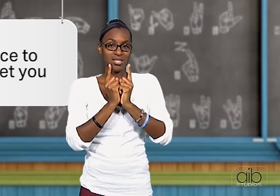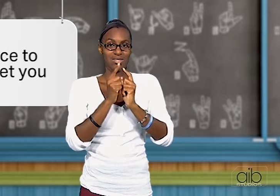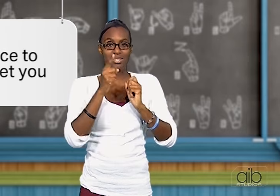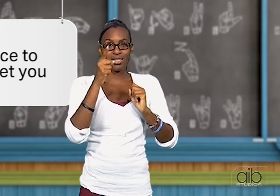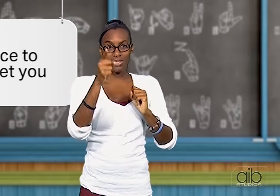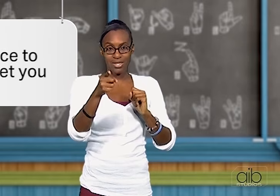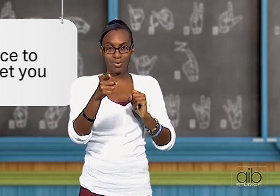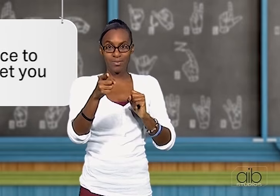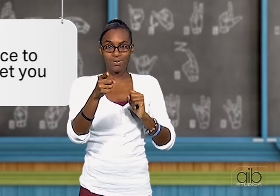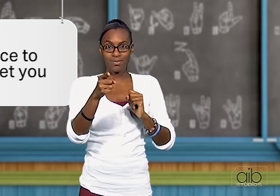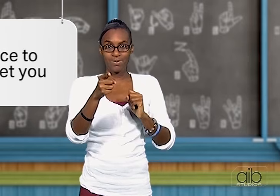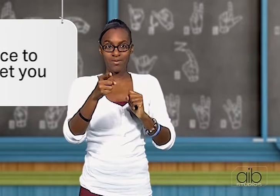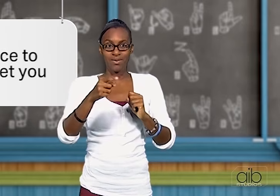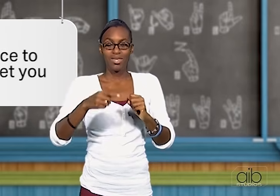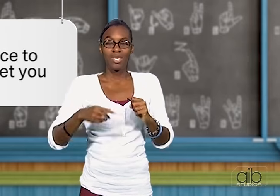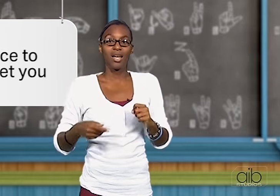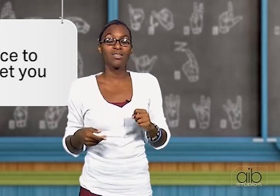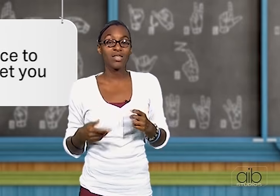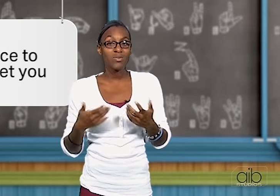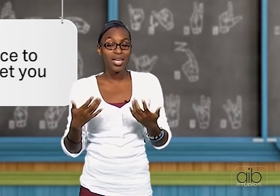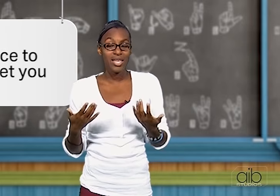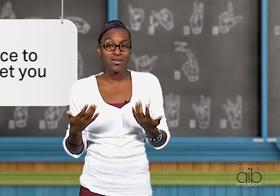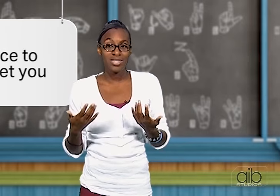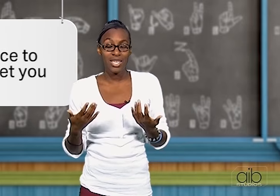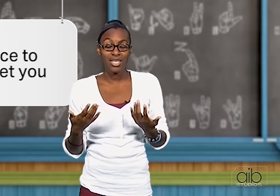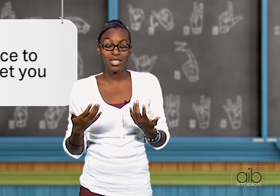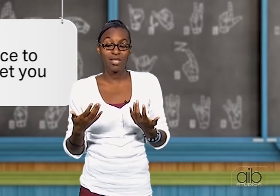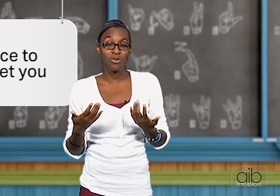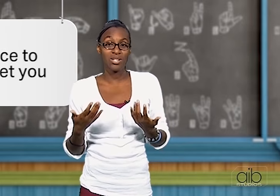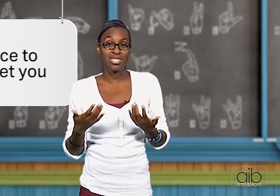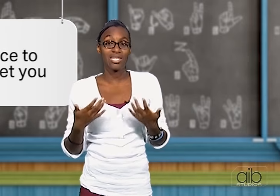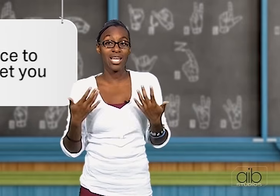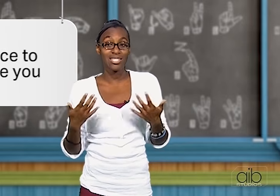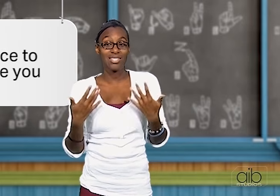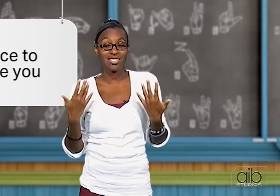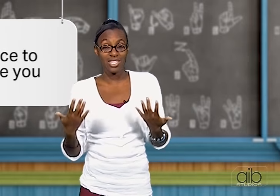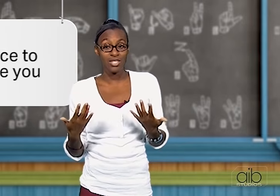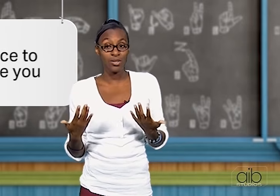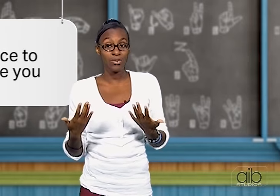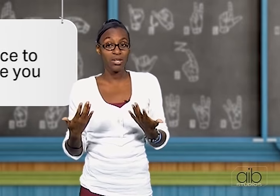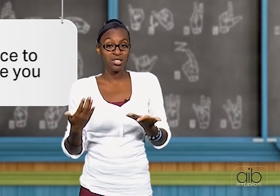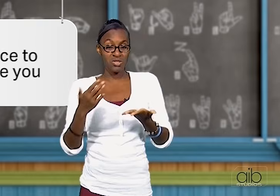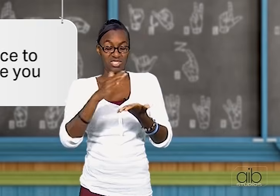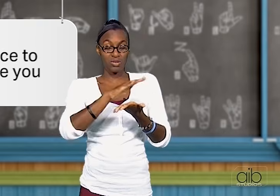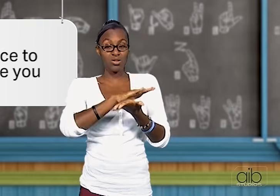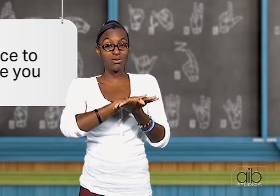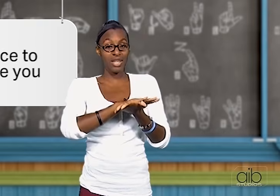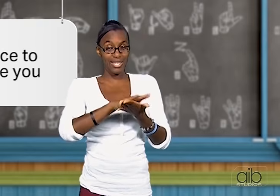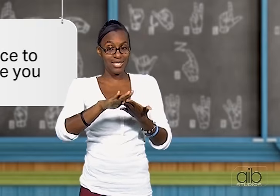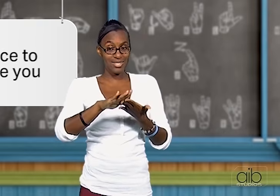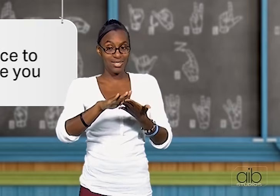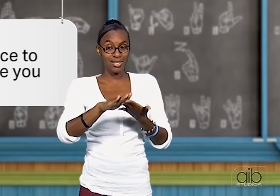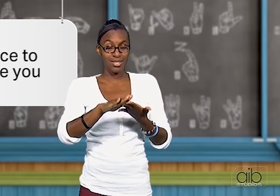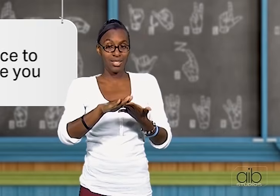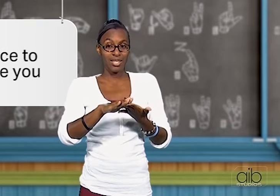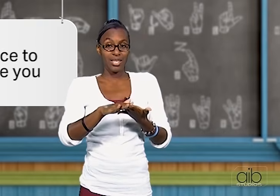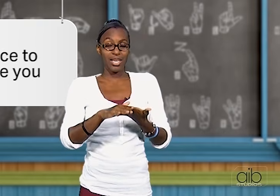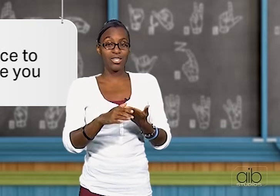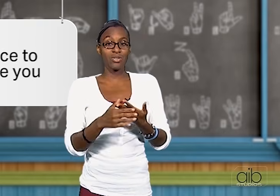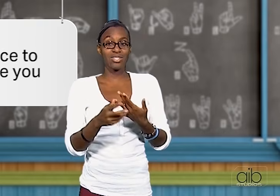meet you. Another way of saying, if you want to say nice to see you, you still do nice. And you're going to